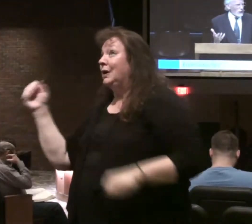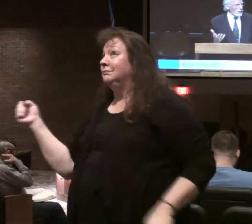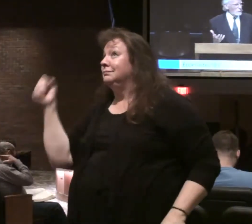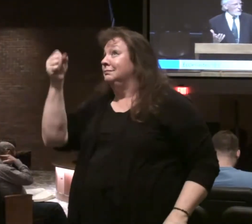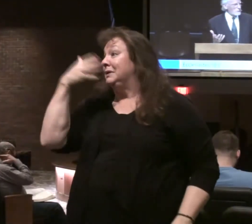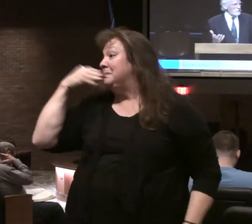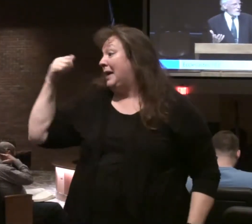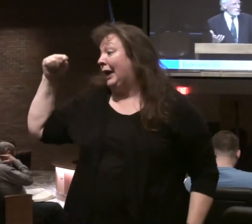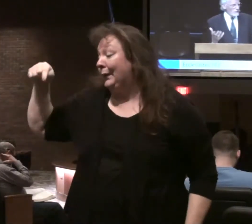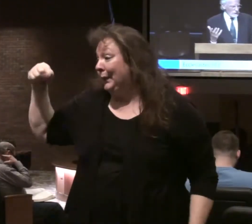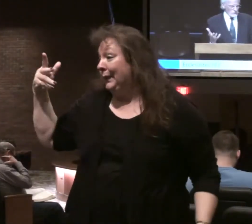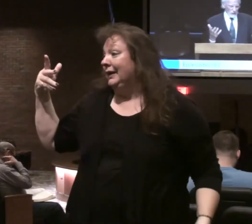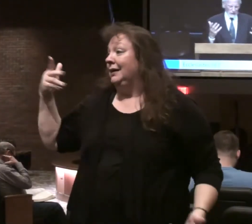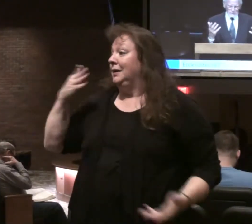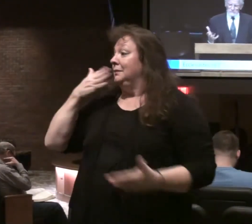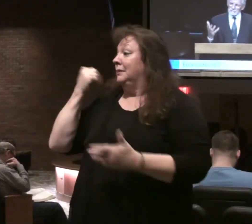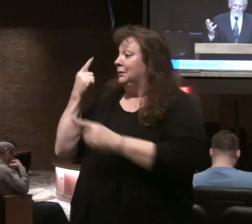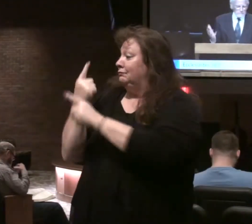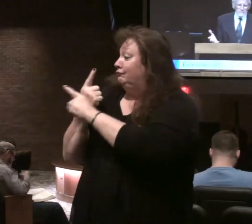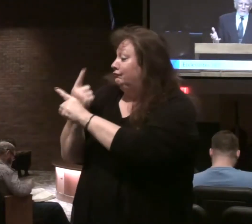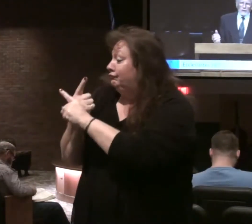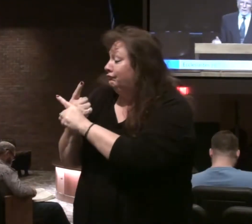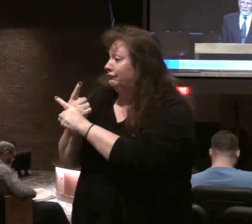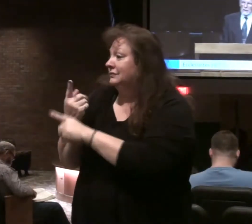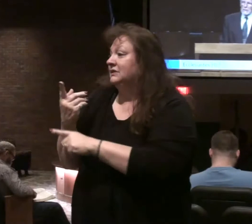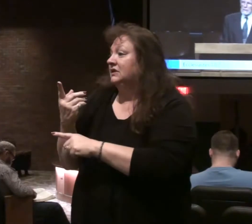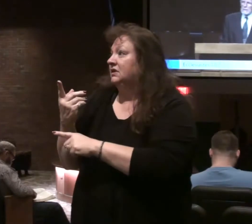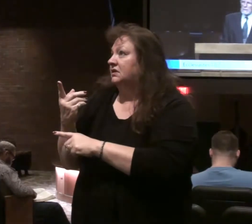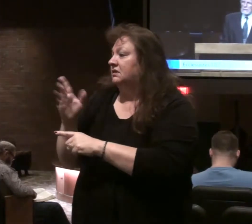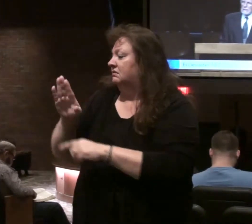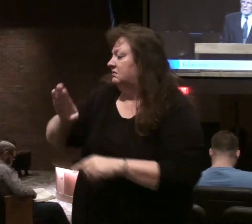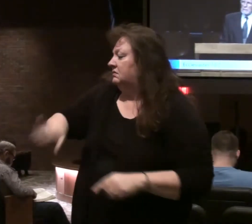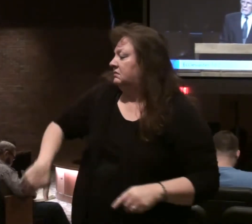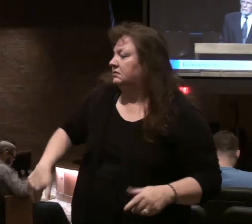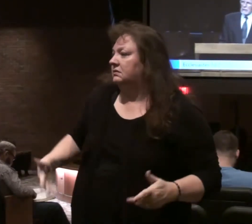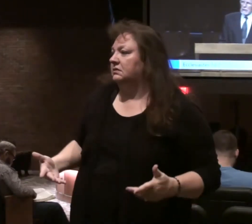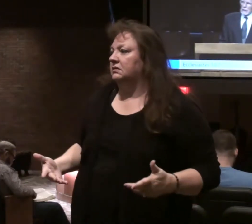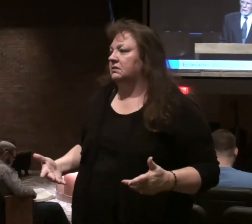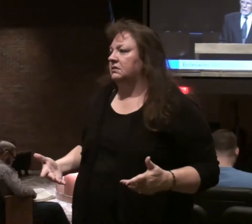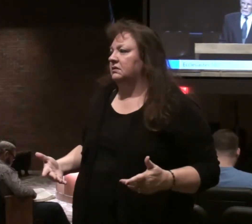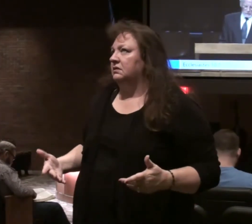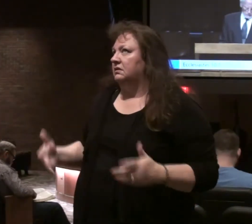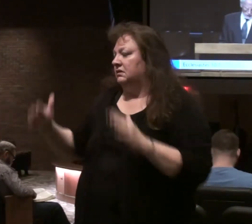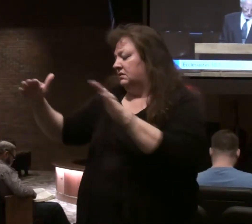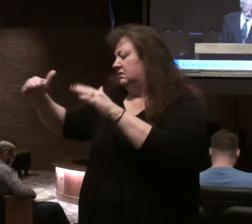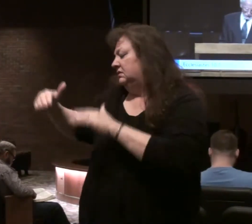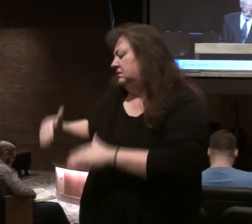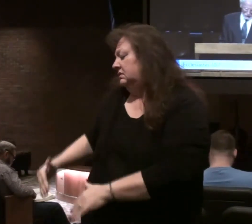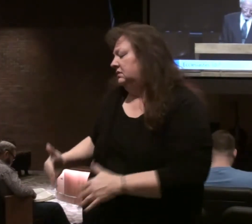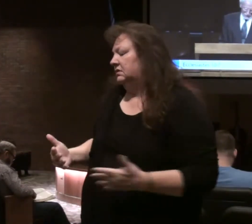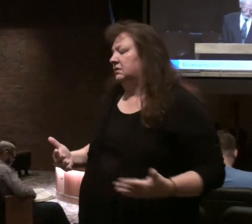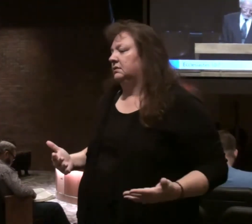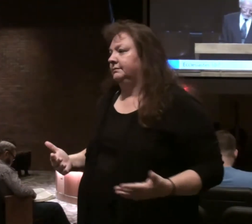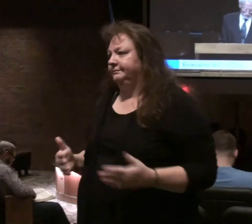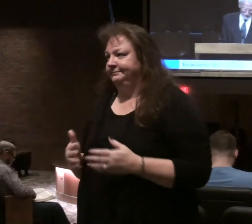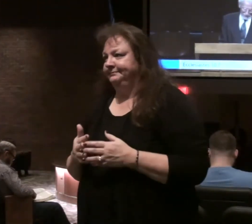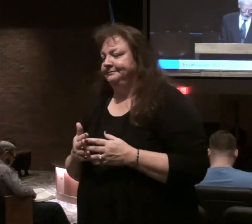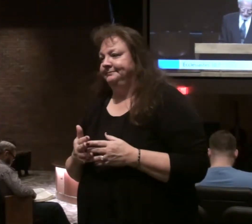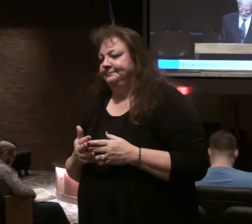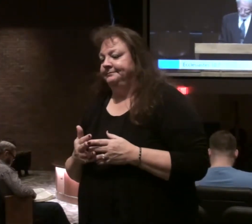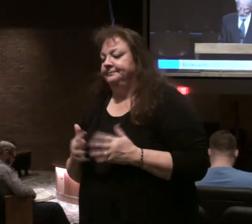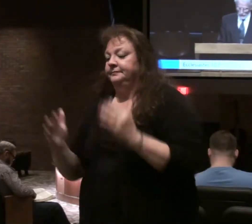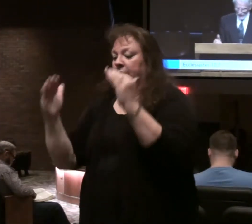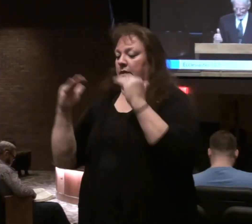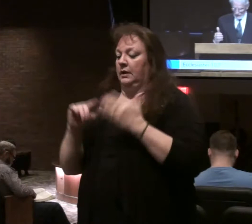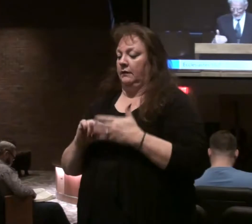better job and a fitting job are pushed into low positions. And